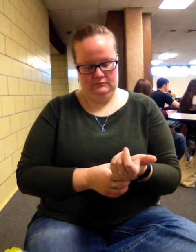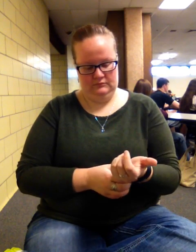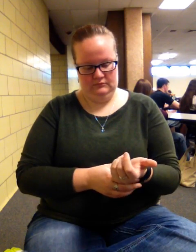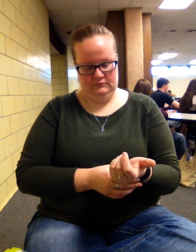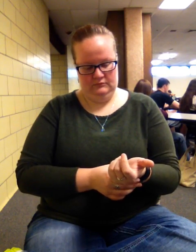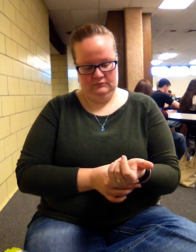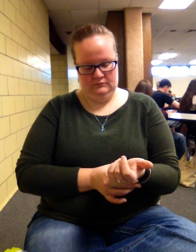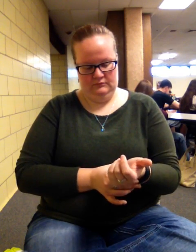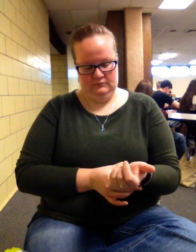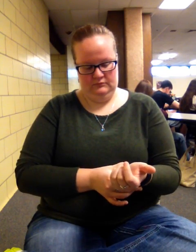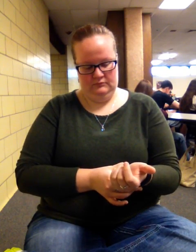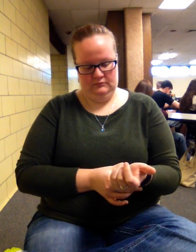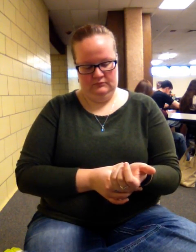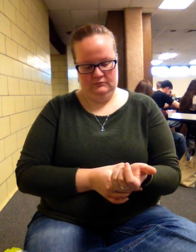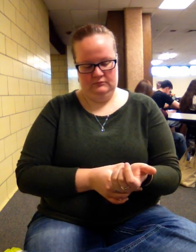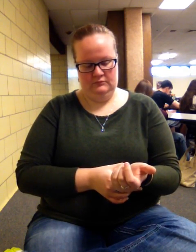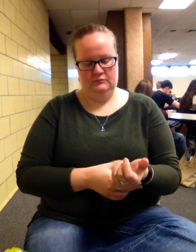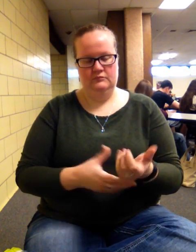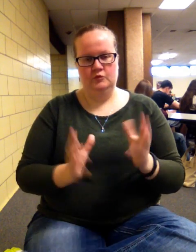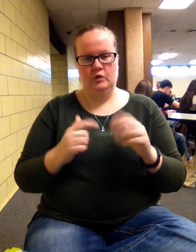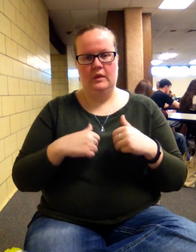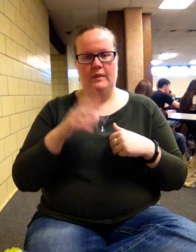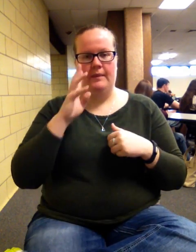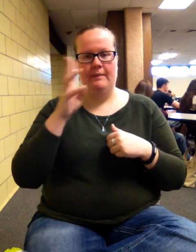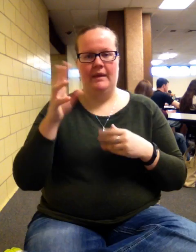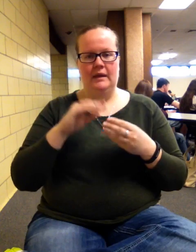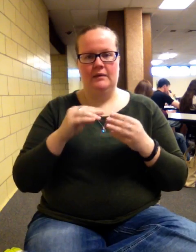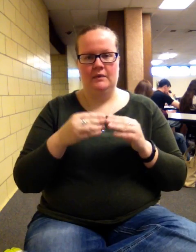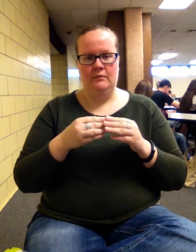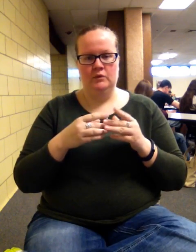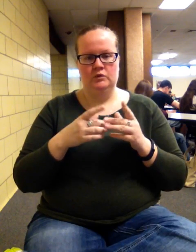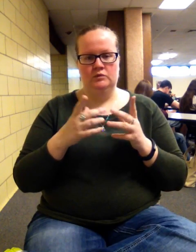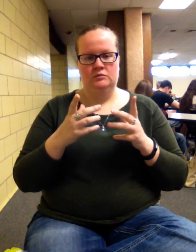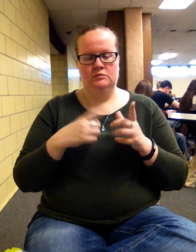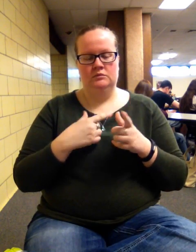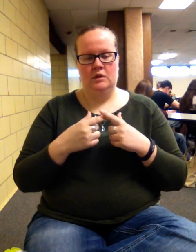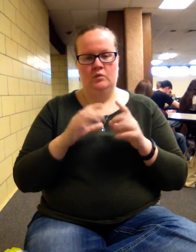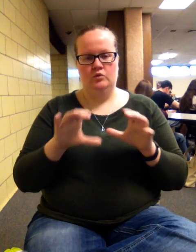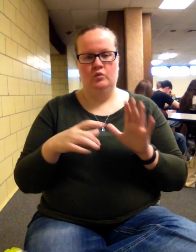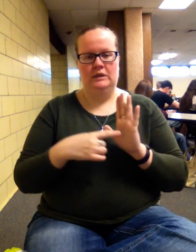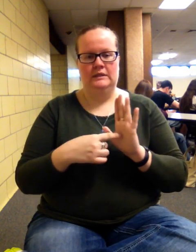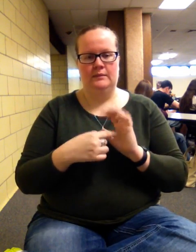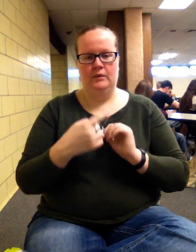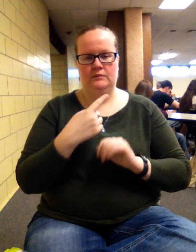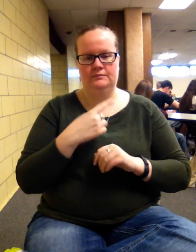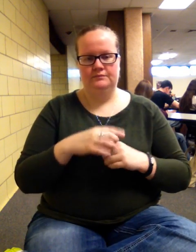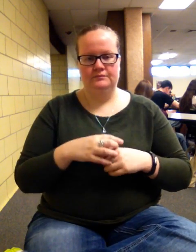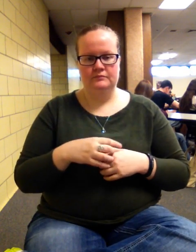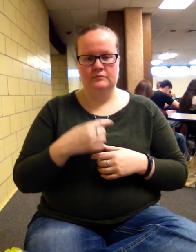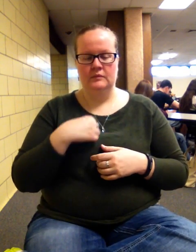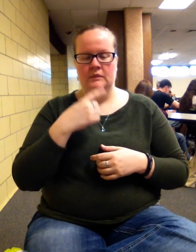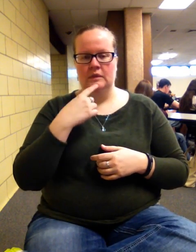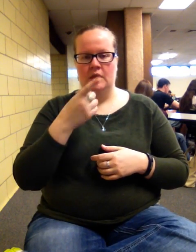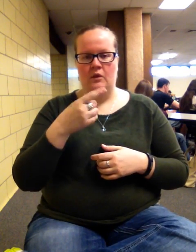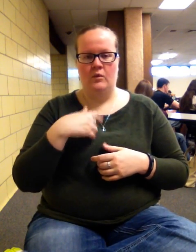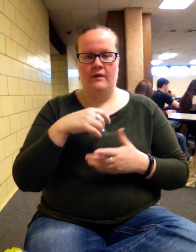So let me just make up some numbers and let's do a little example up here together. Let's pretend like you had accounts payable and accrual of